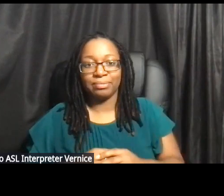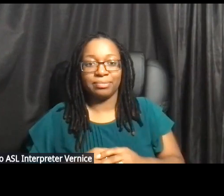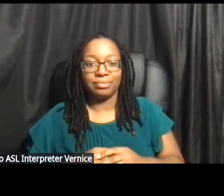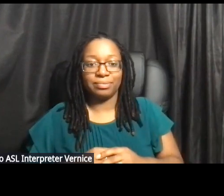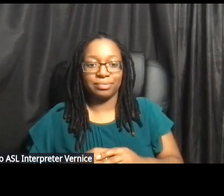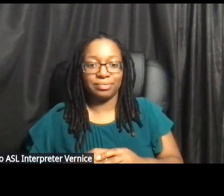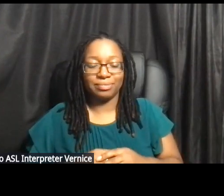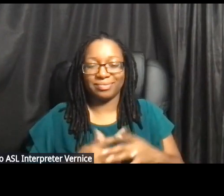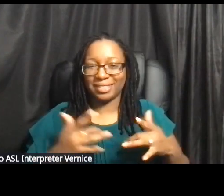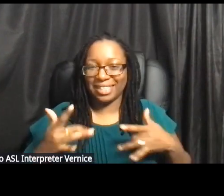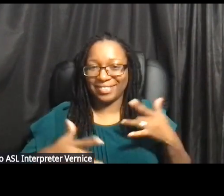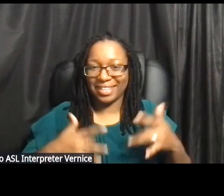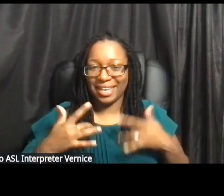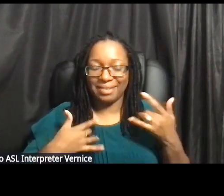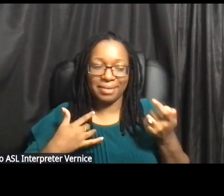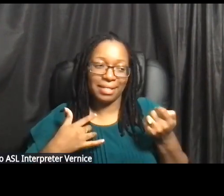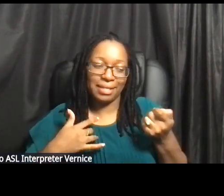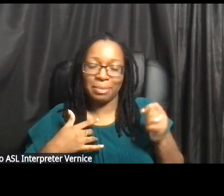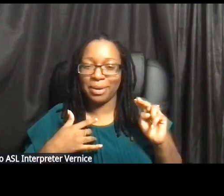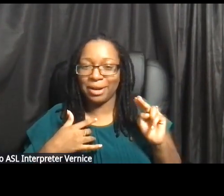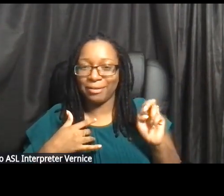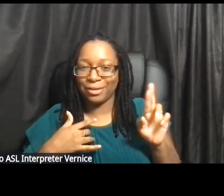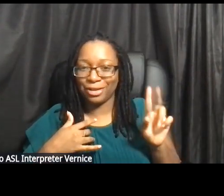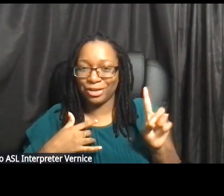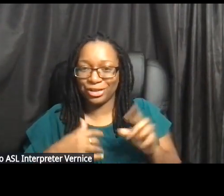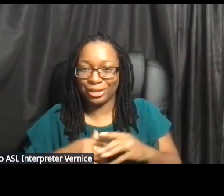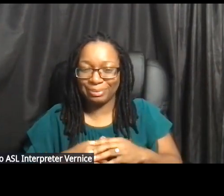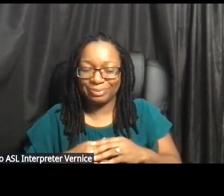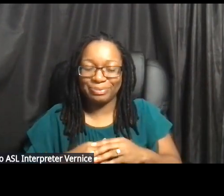Excited to get a little nerdy here. From